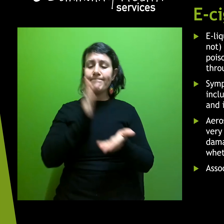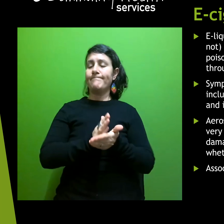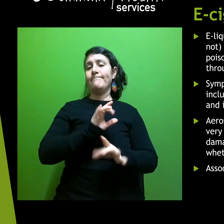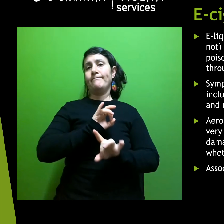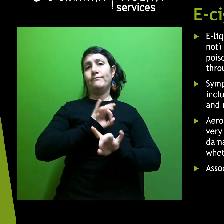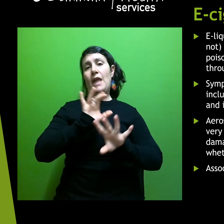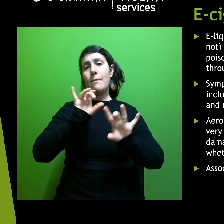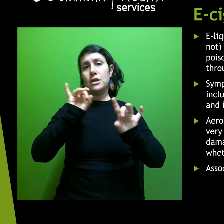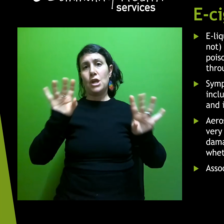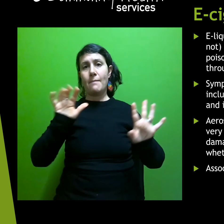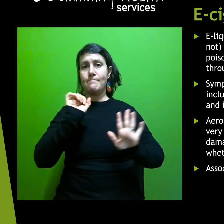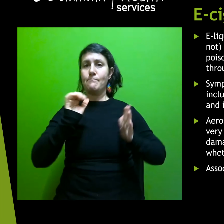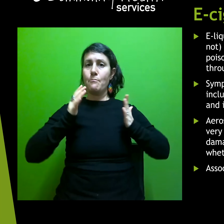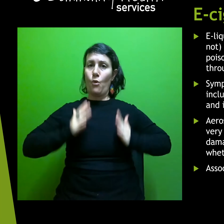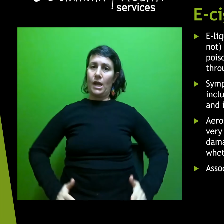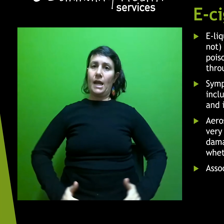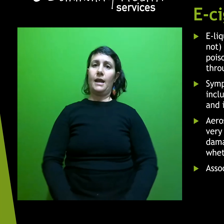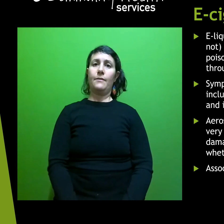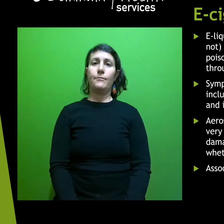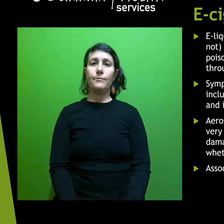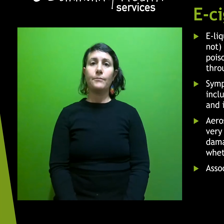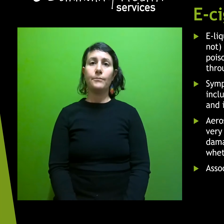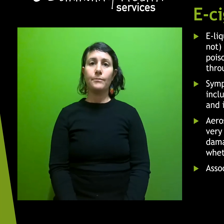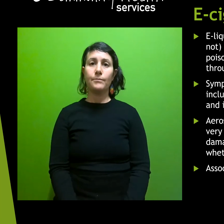to an individual's body.